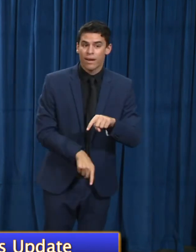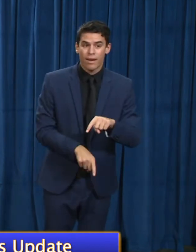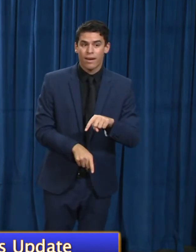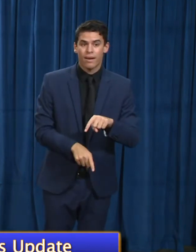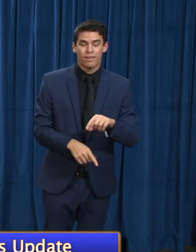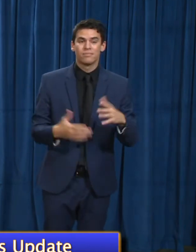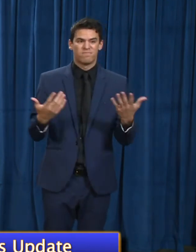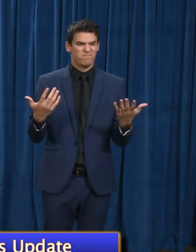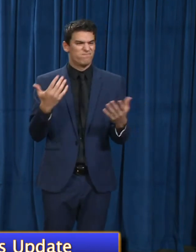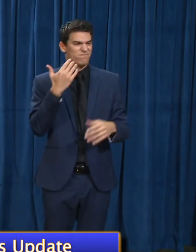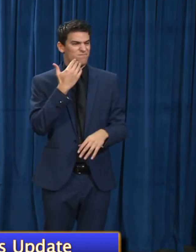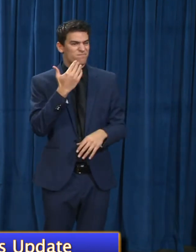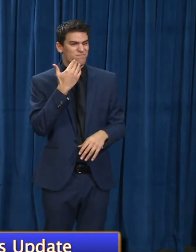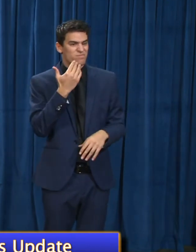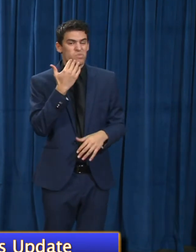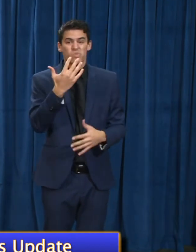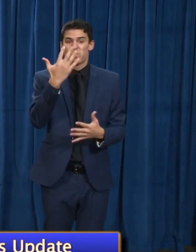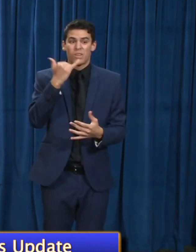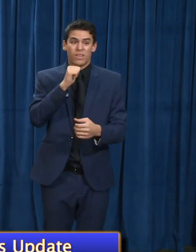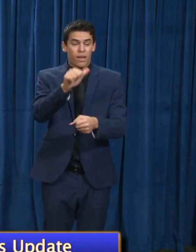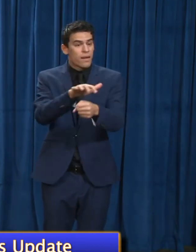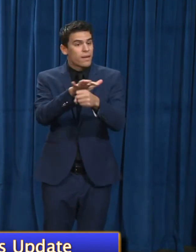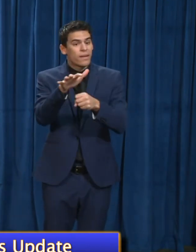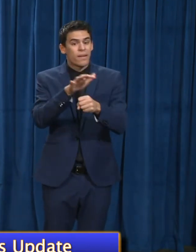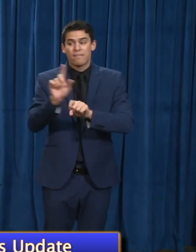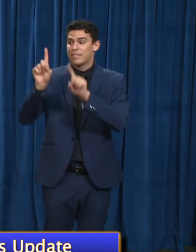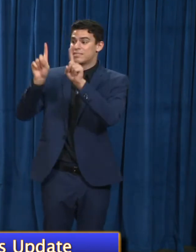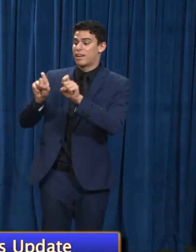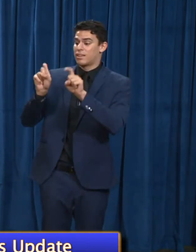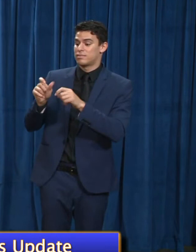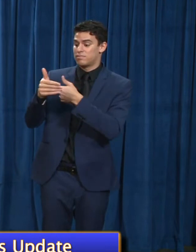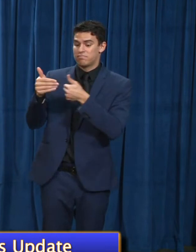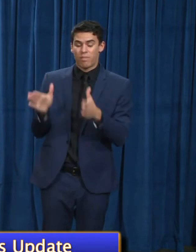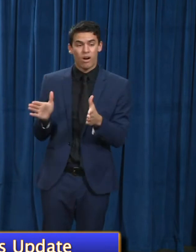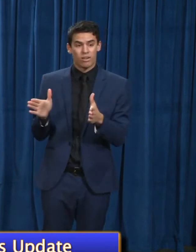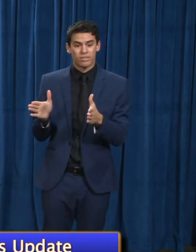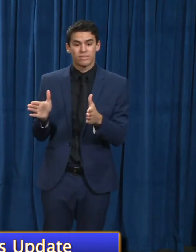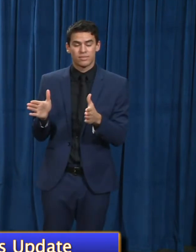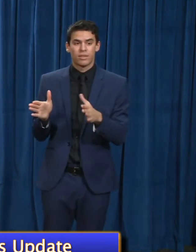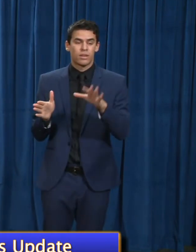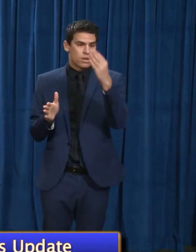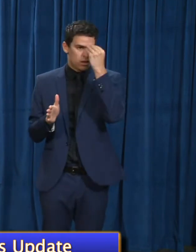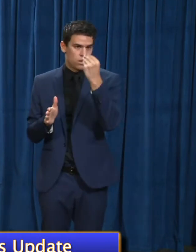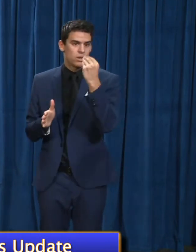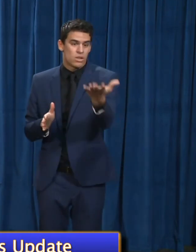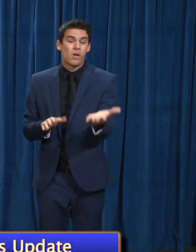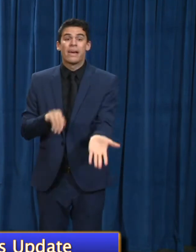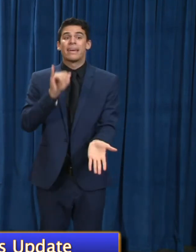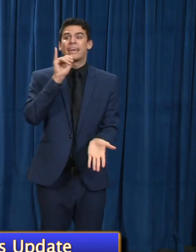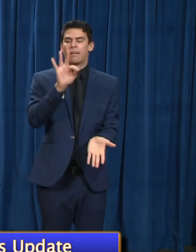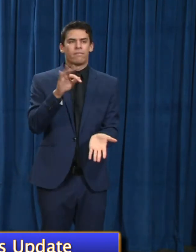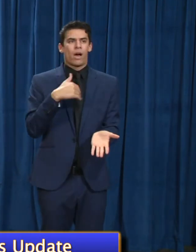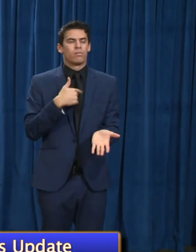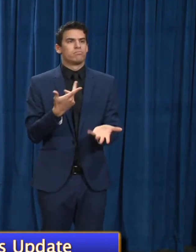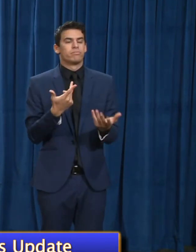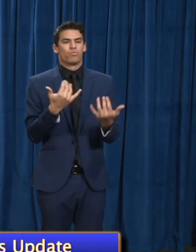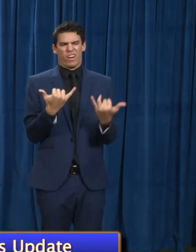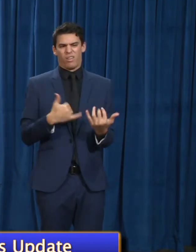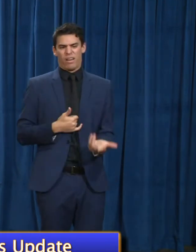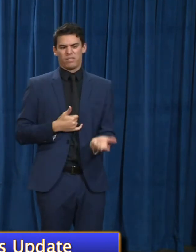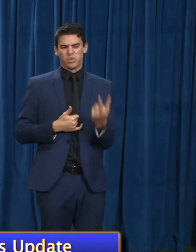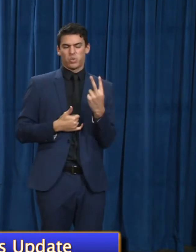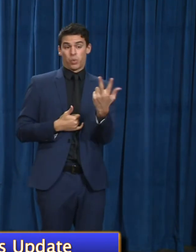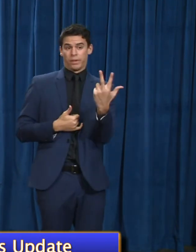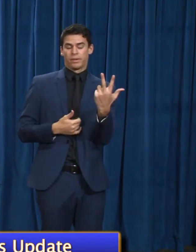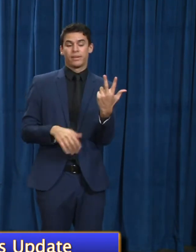have seen that demand. I can tell you that if we open 5 sites, the 5 sites will get full